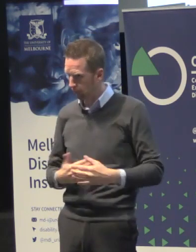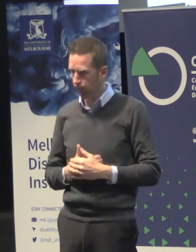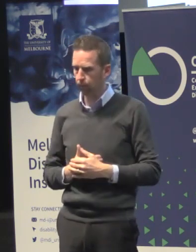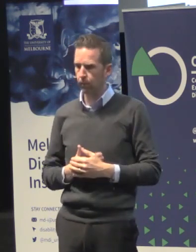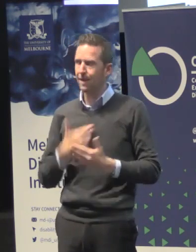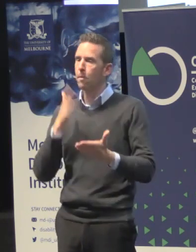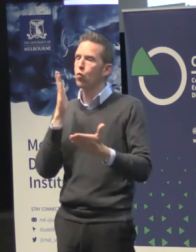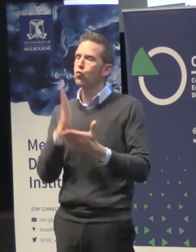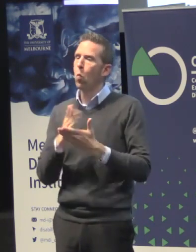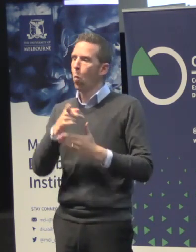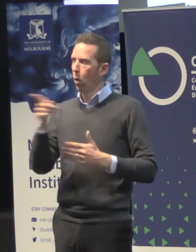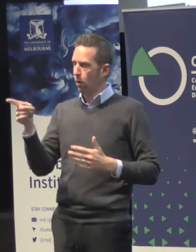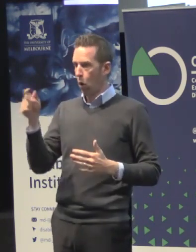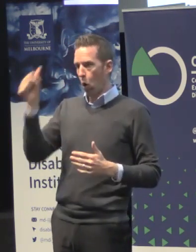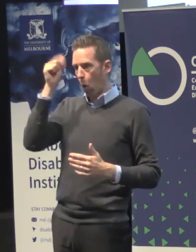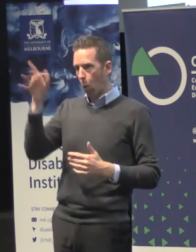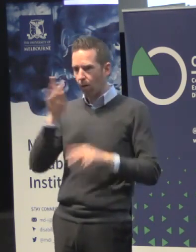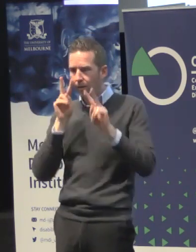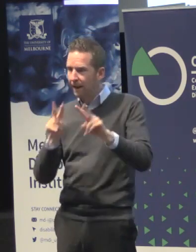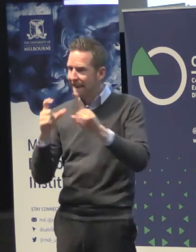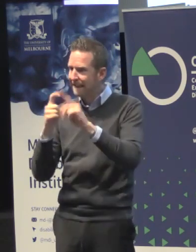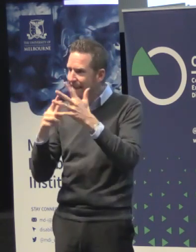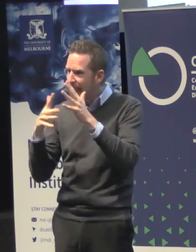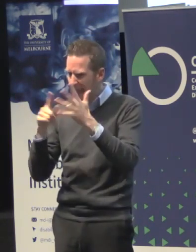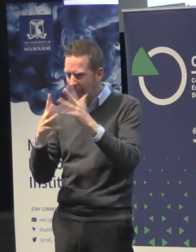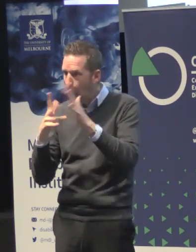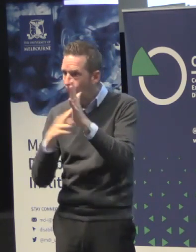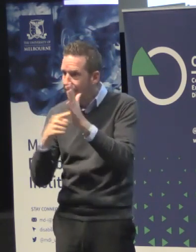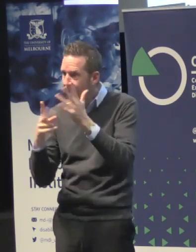I'm sure you don't waste your time on a program called Downton Abbey.